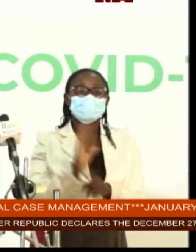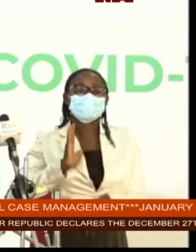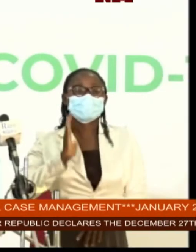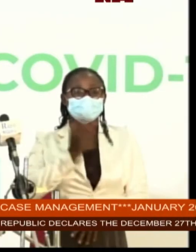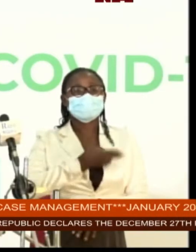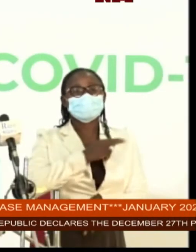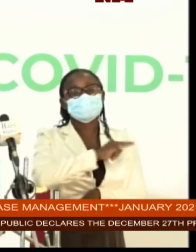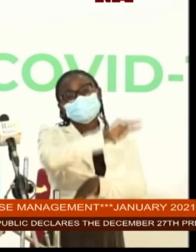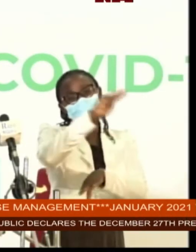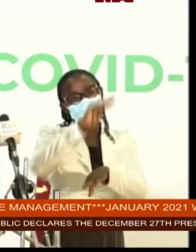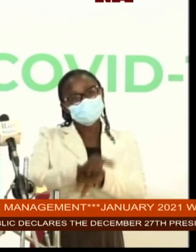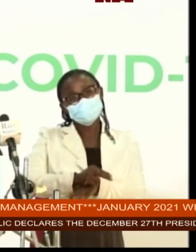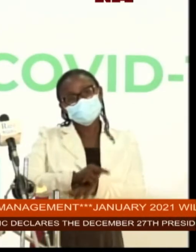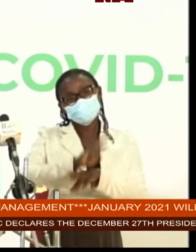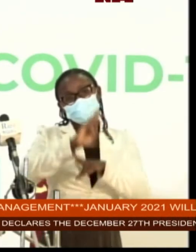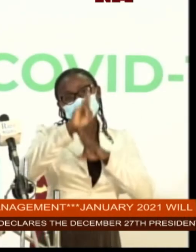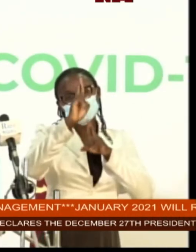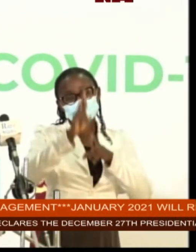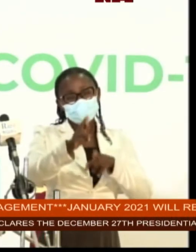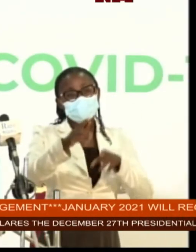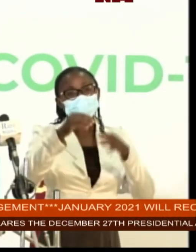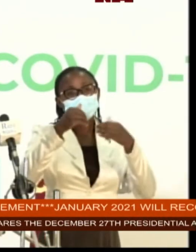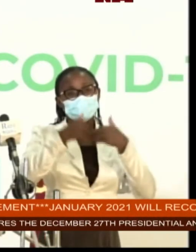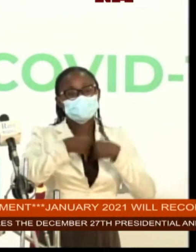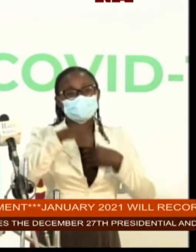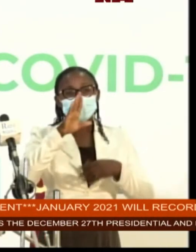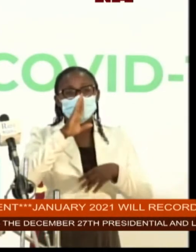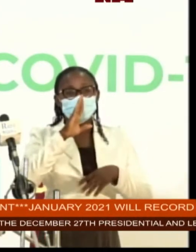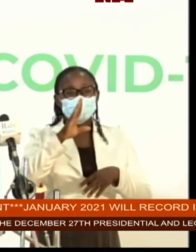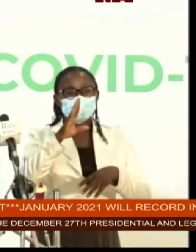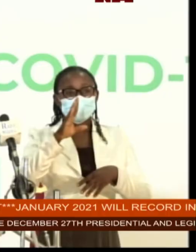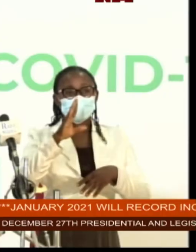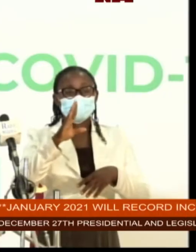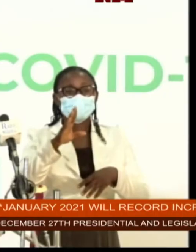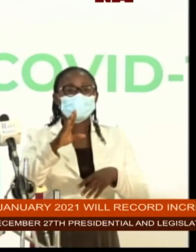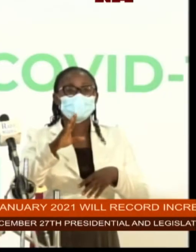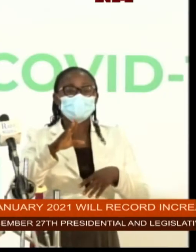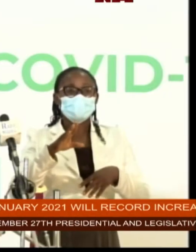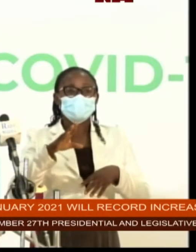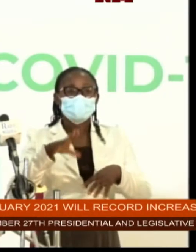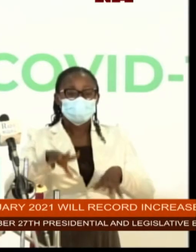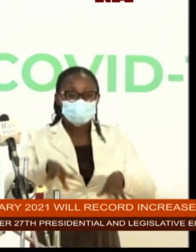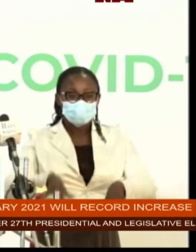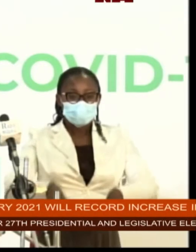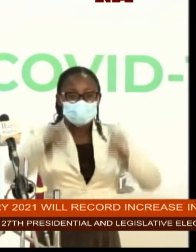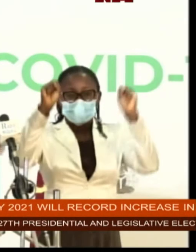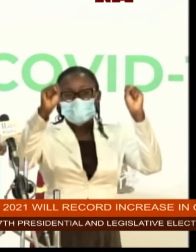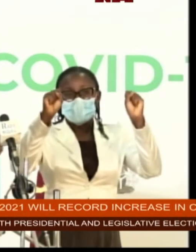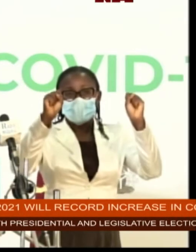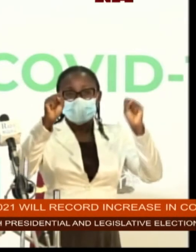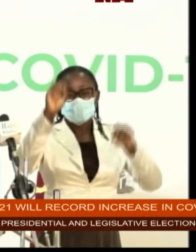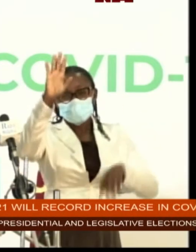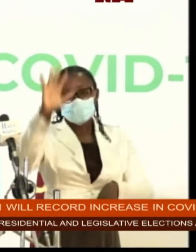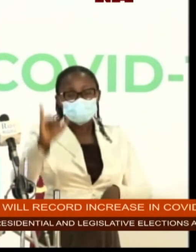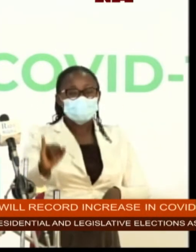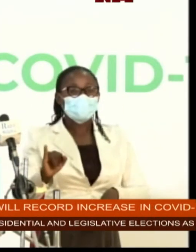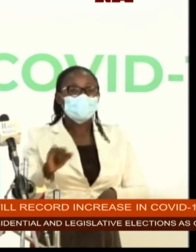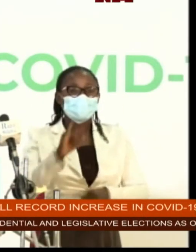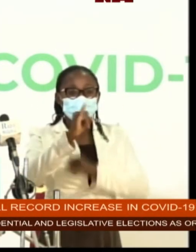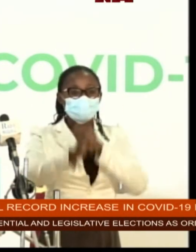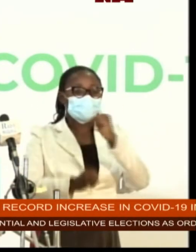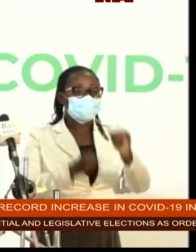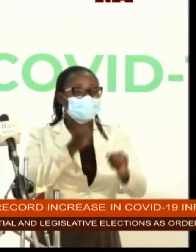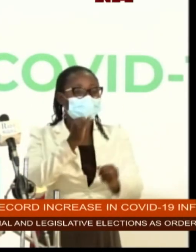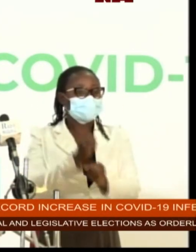our national response has been adjudged as successful by international